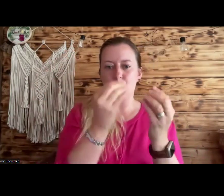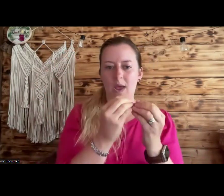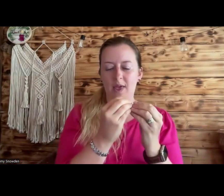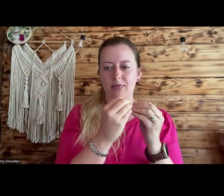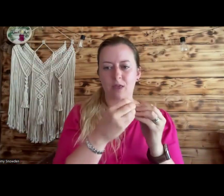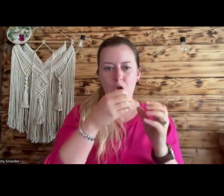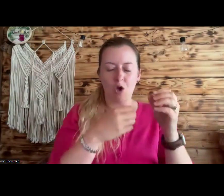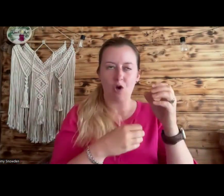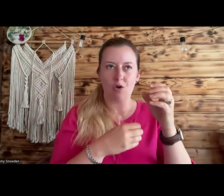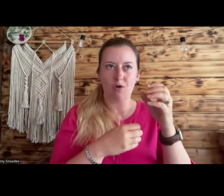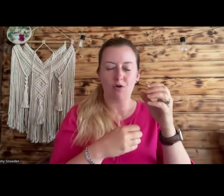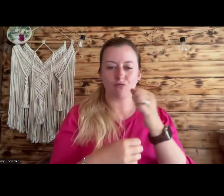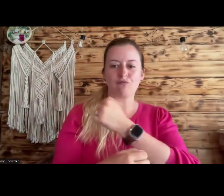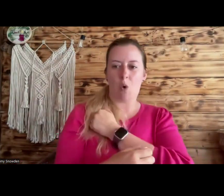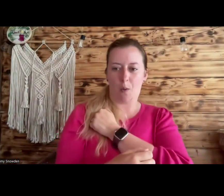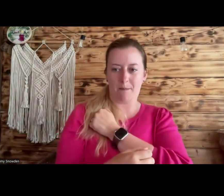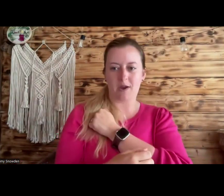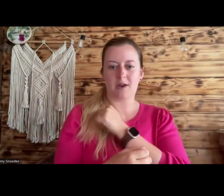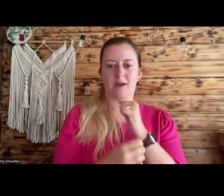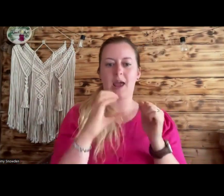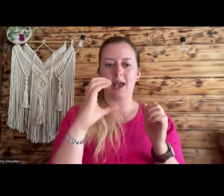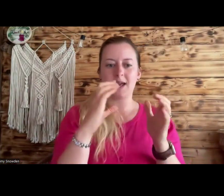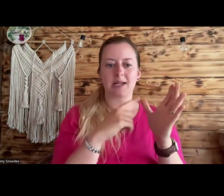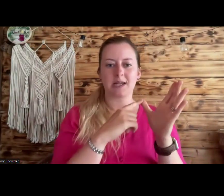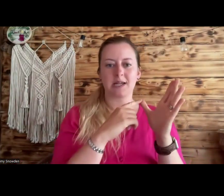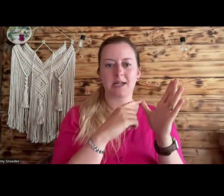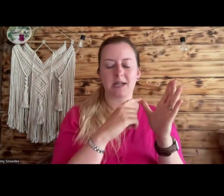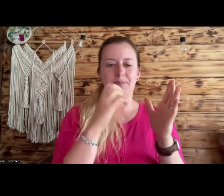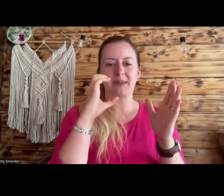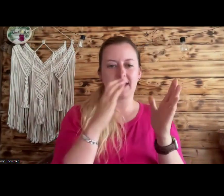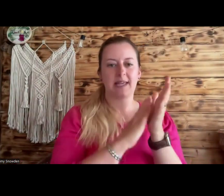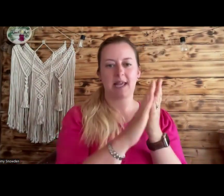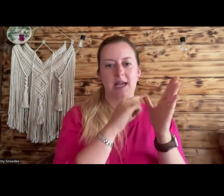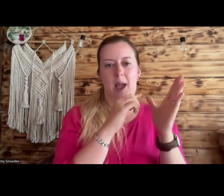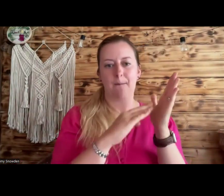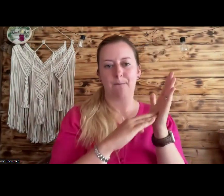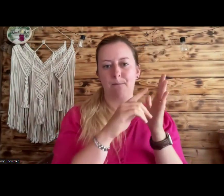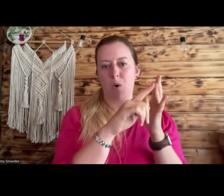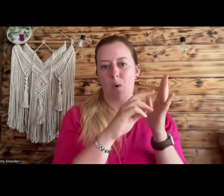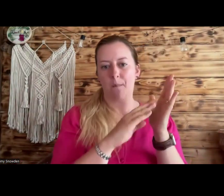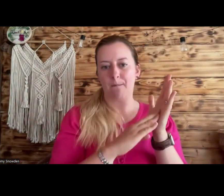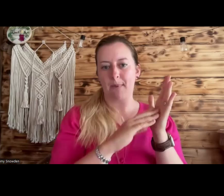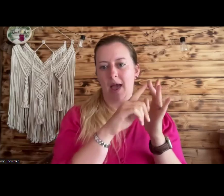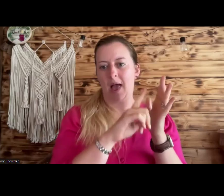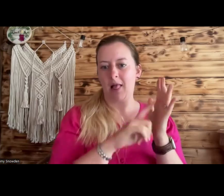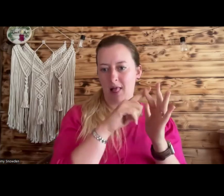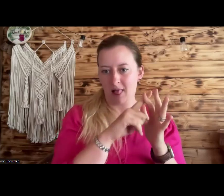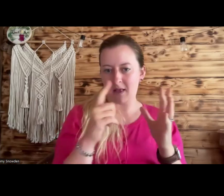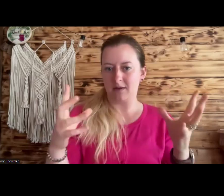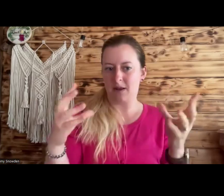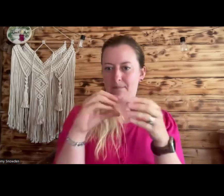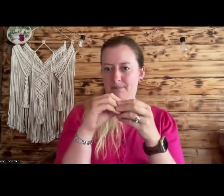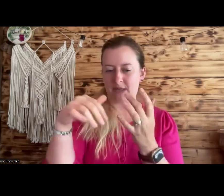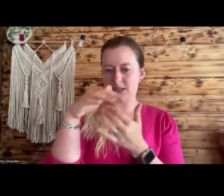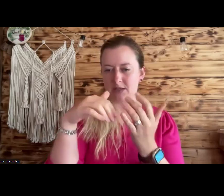him together. We use it when he has sore, tired muscles, movement